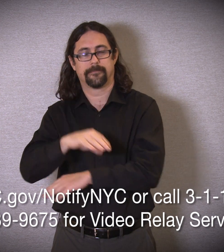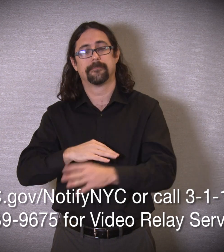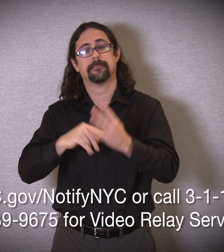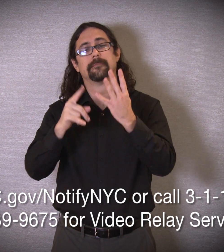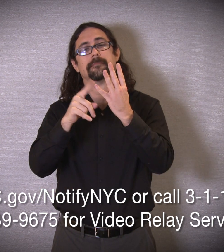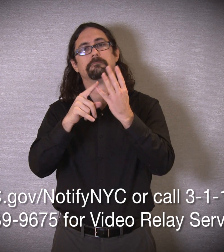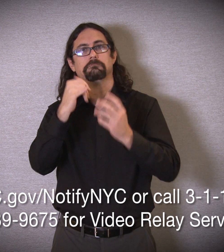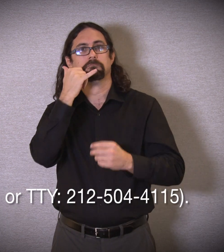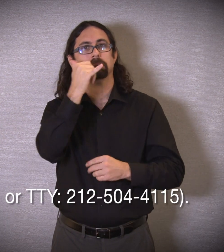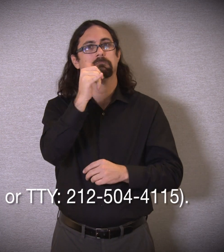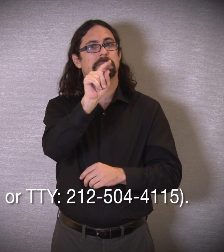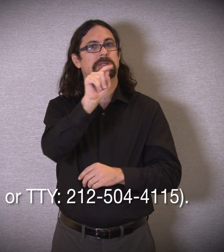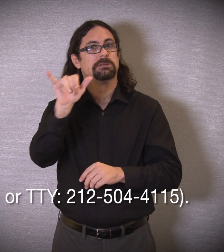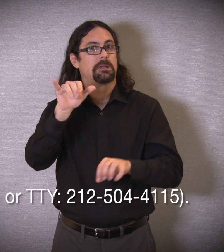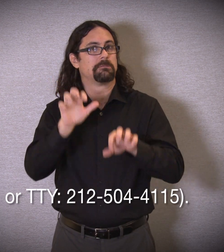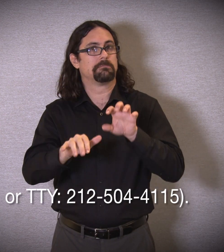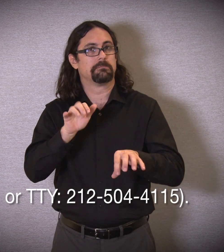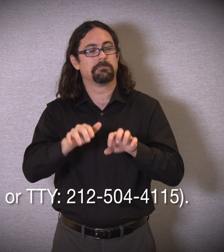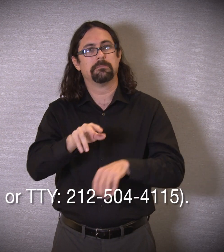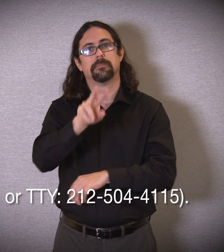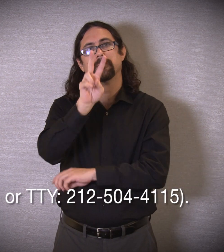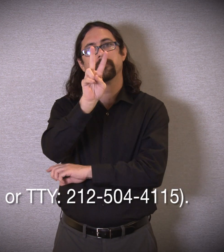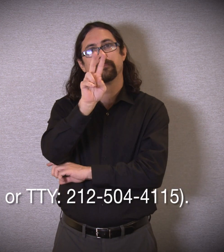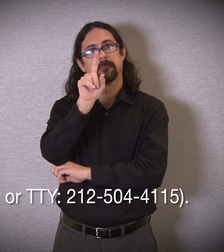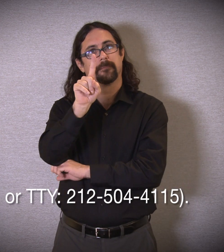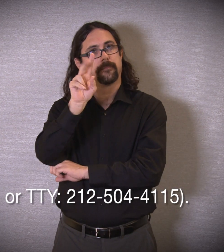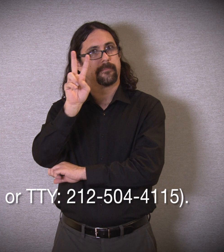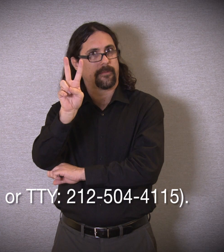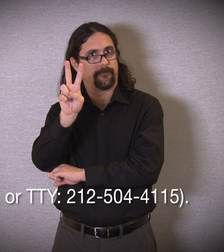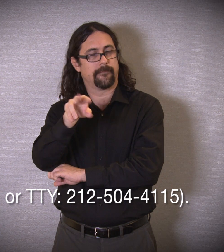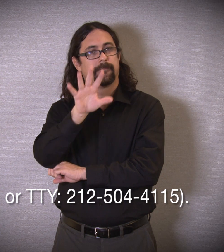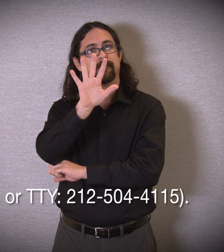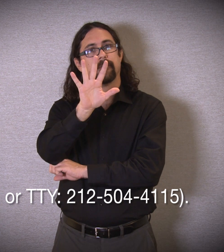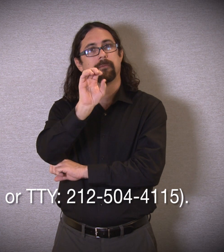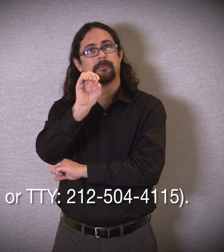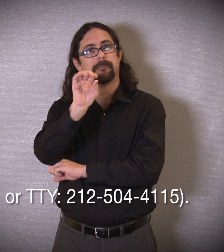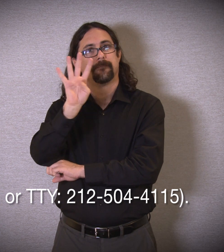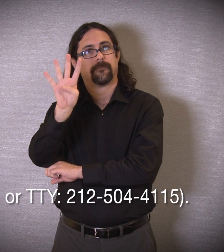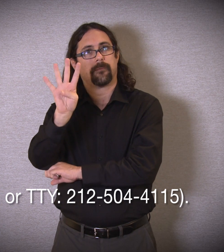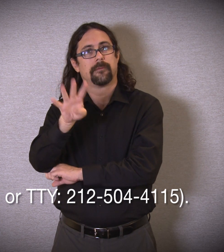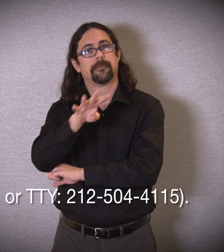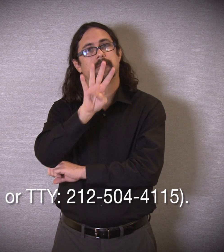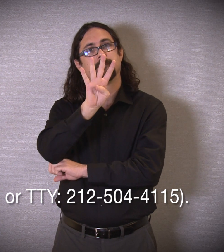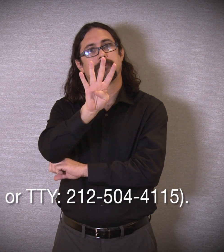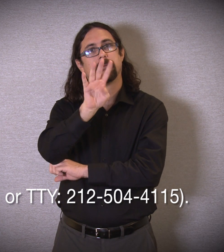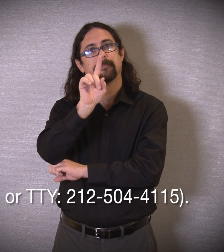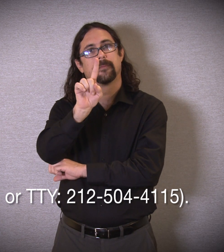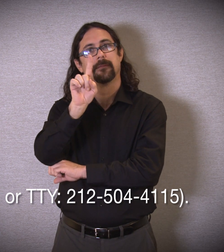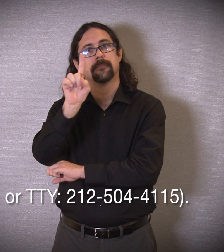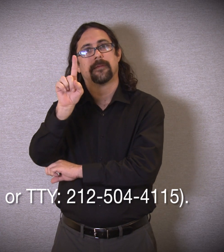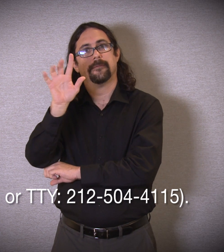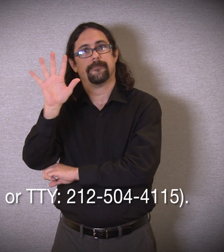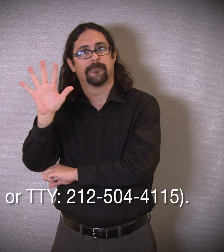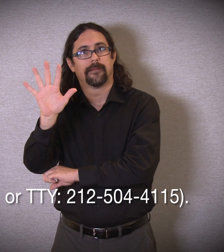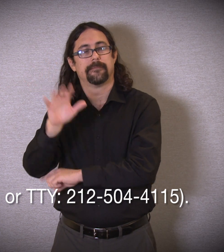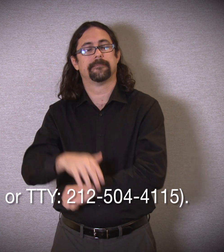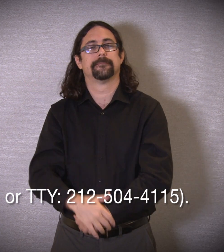212-639-9675 or TTY 212-504-4115.